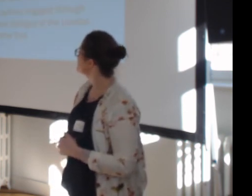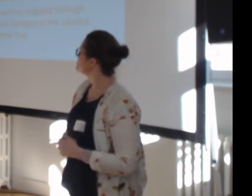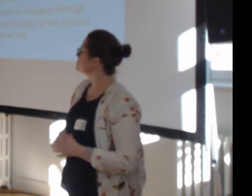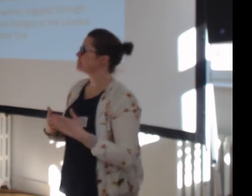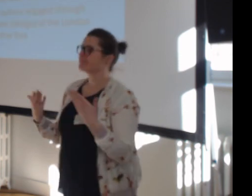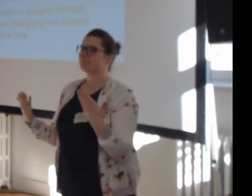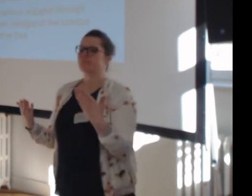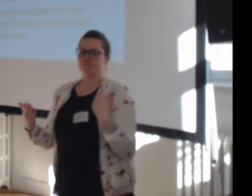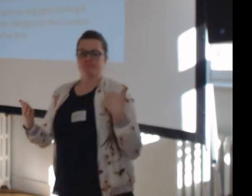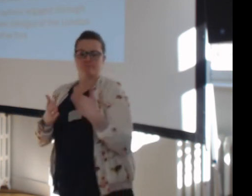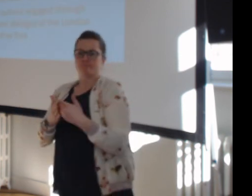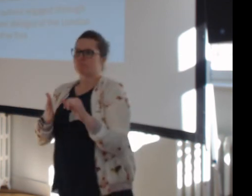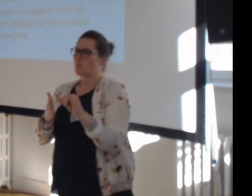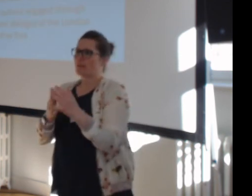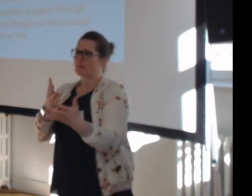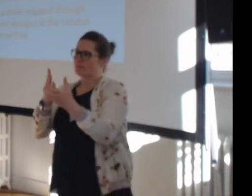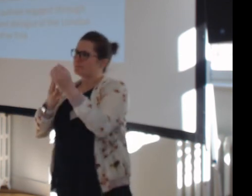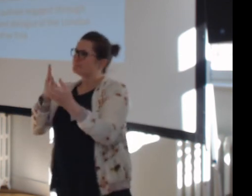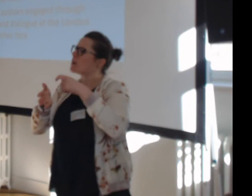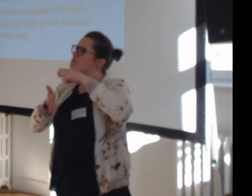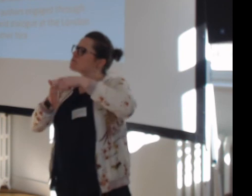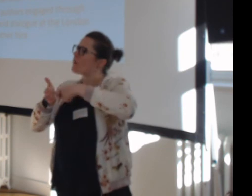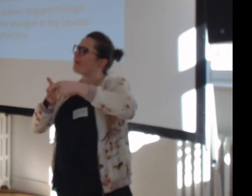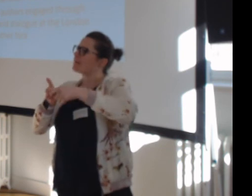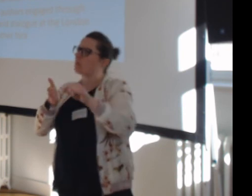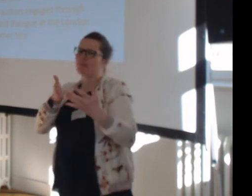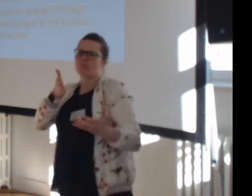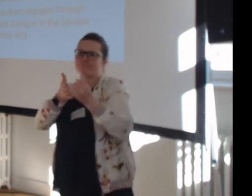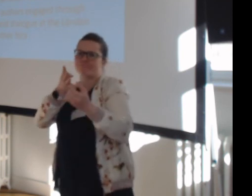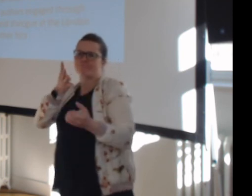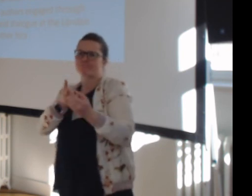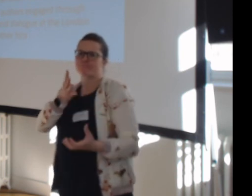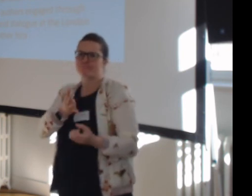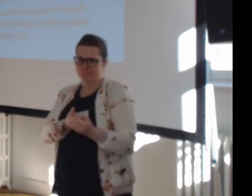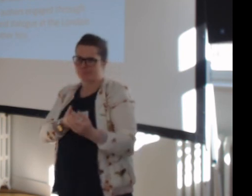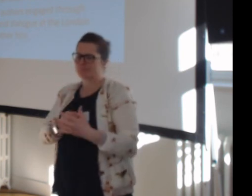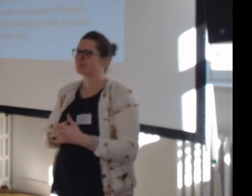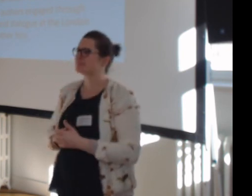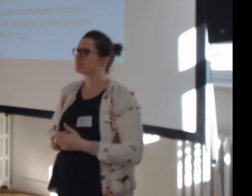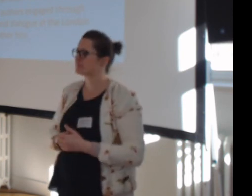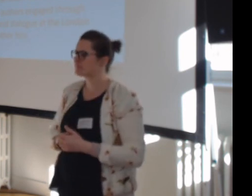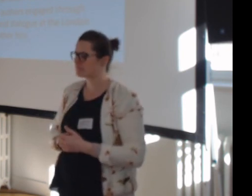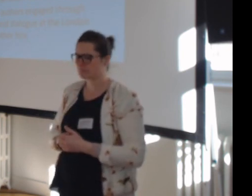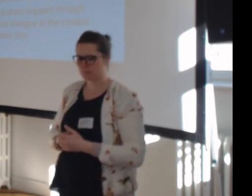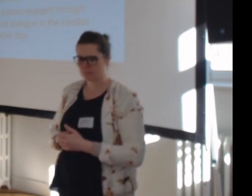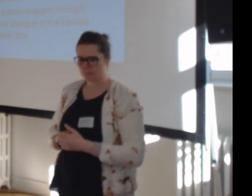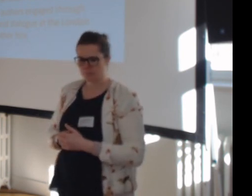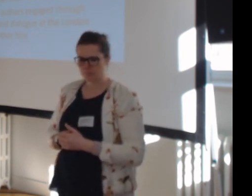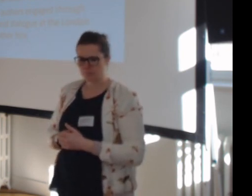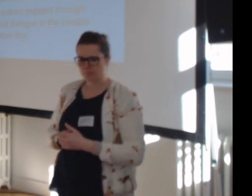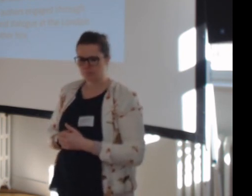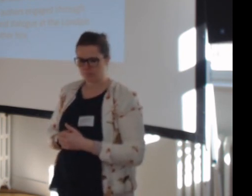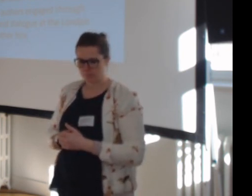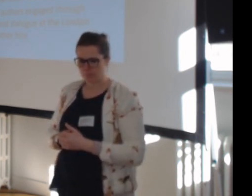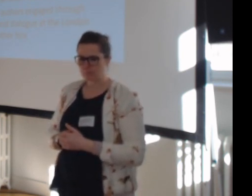So what have we achieved so far in this project that has been led by the visionary work of